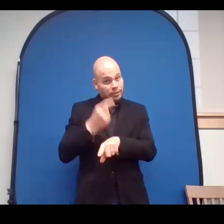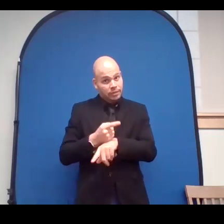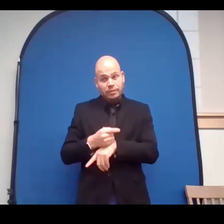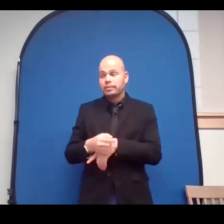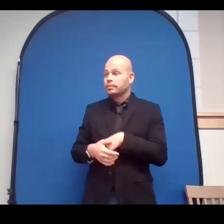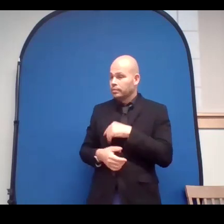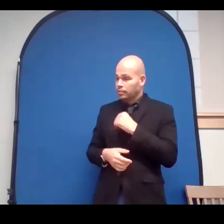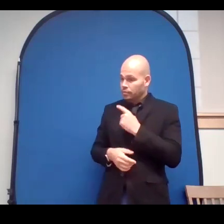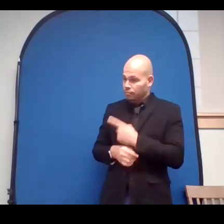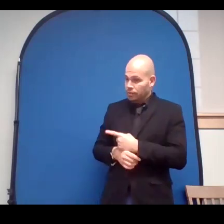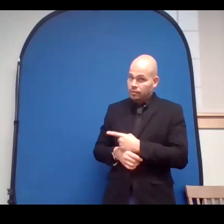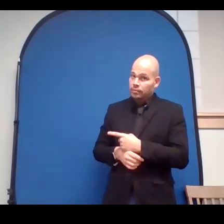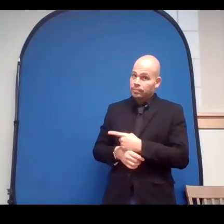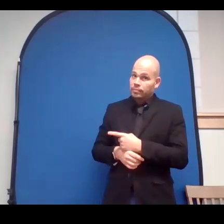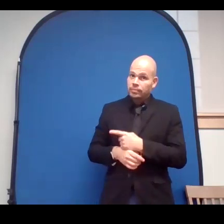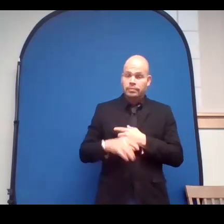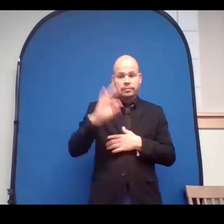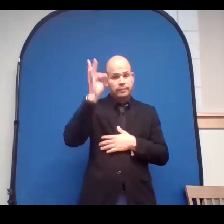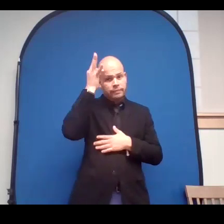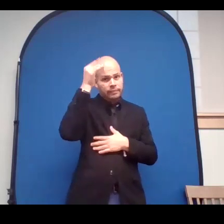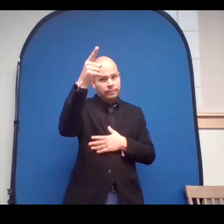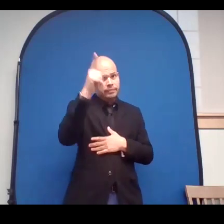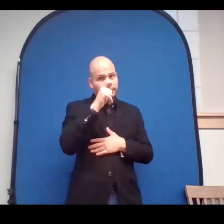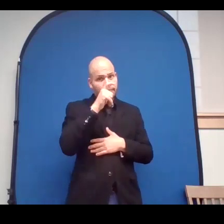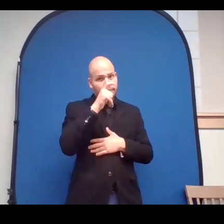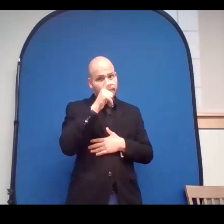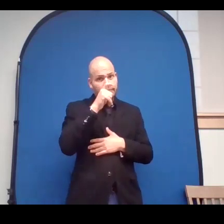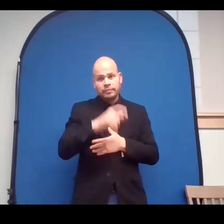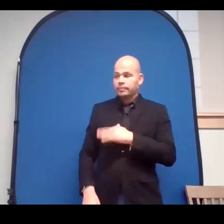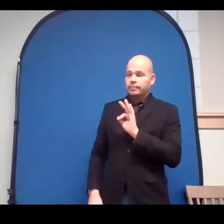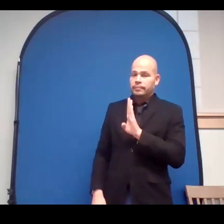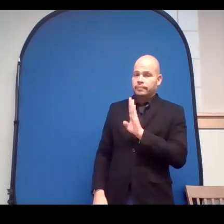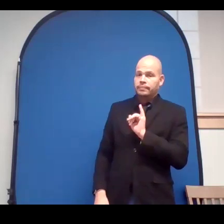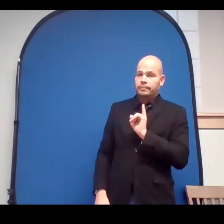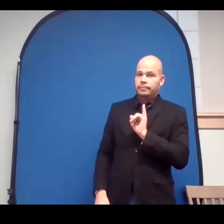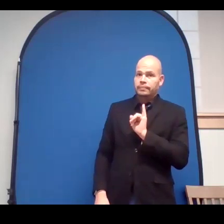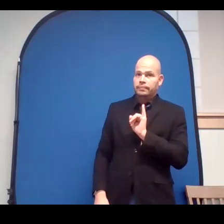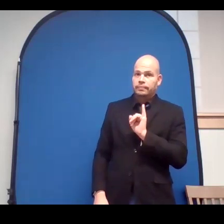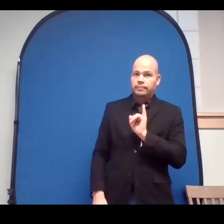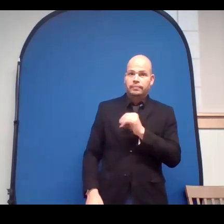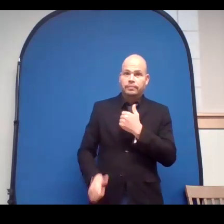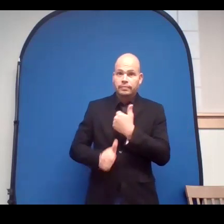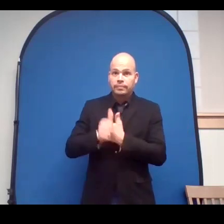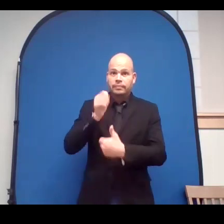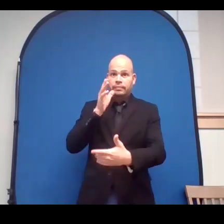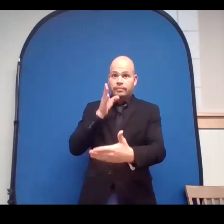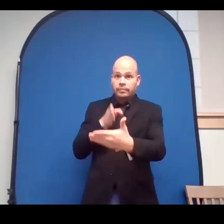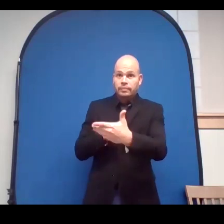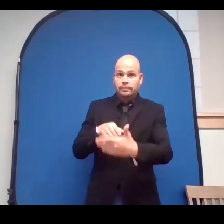be? The FBI, because of the threat was made against the United States Army Reserve.